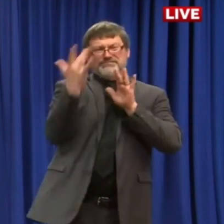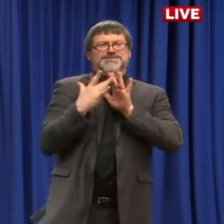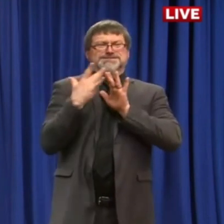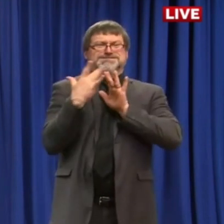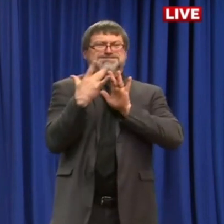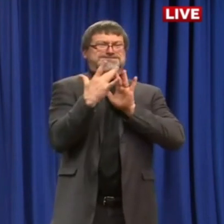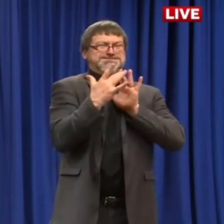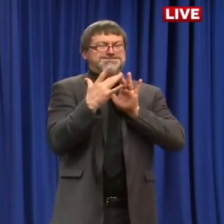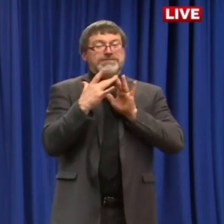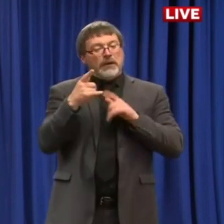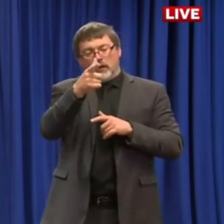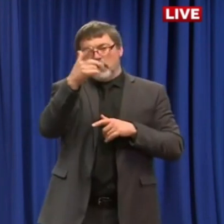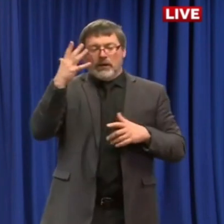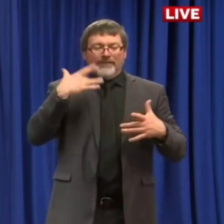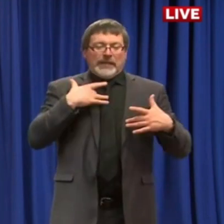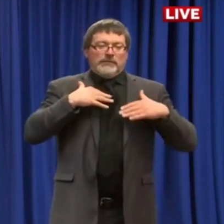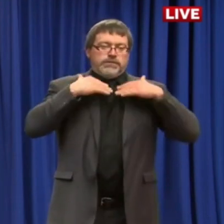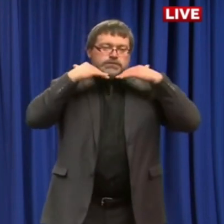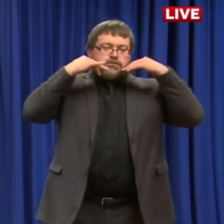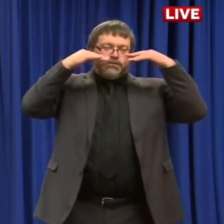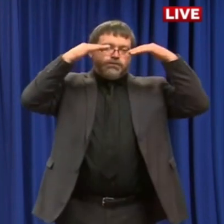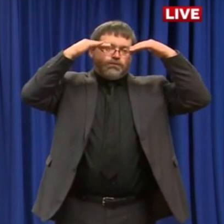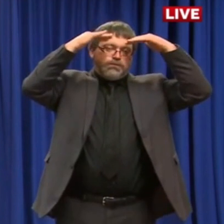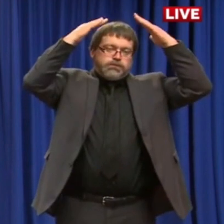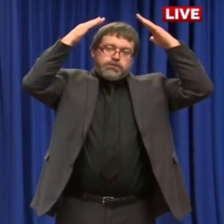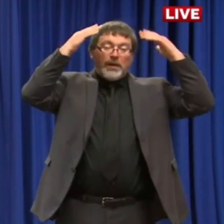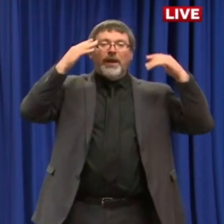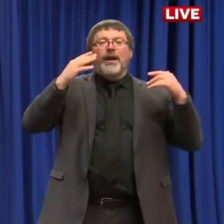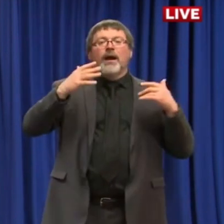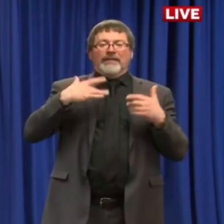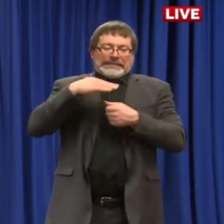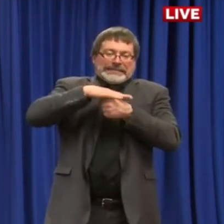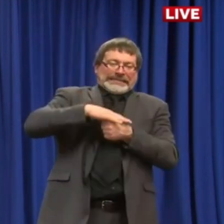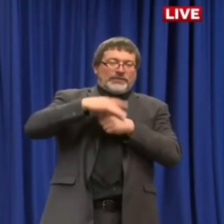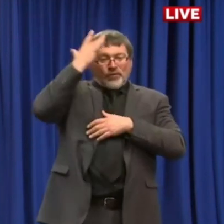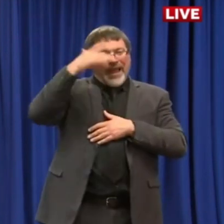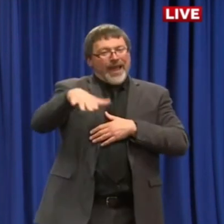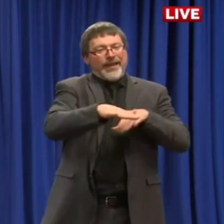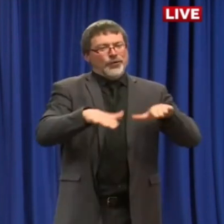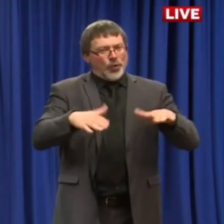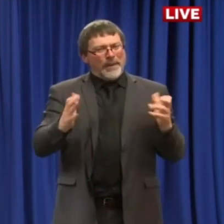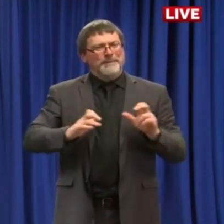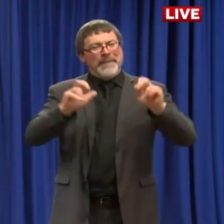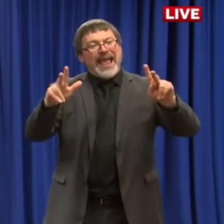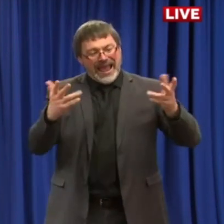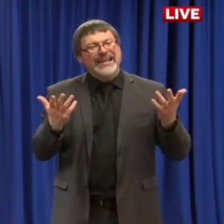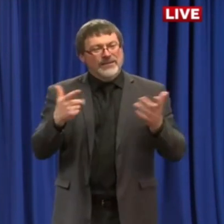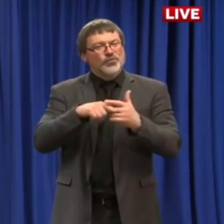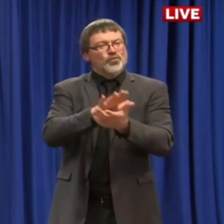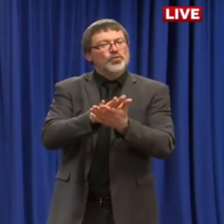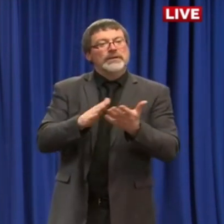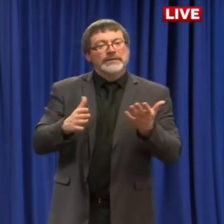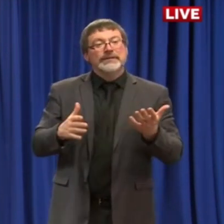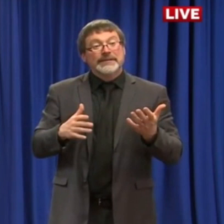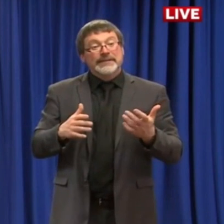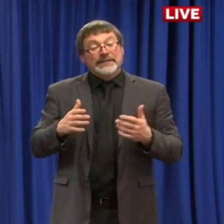think there's a lot of frustration because the kids want to go back to school. They want to integrate with their friends. When you take out that social aspect that a child really needs often